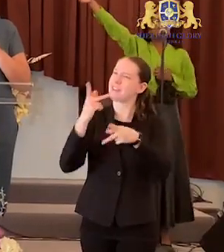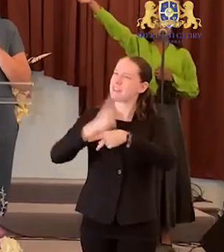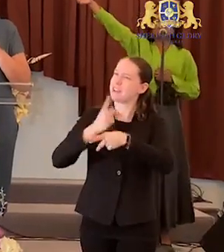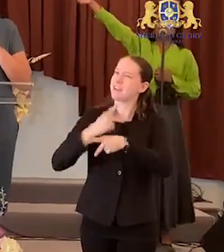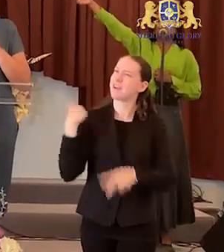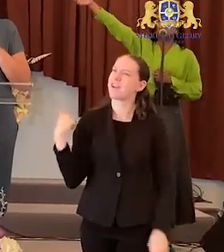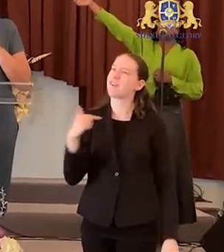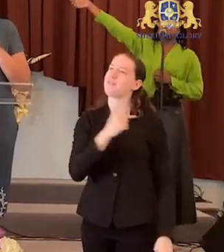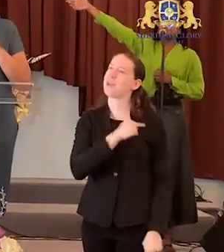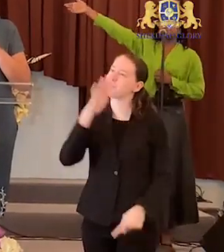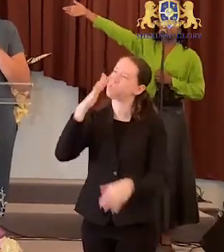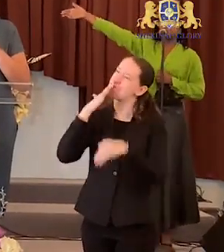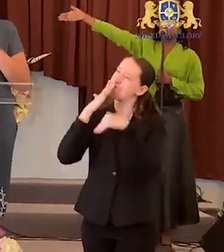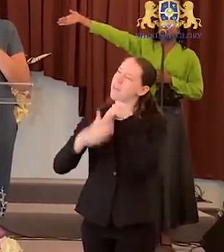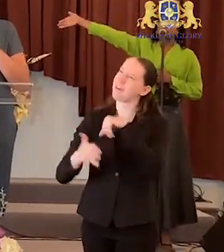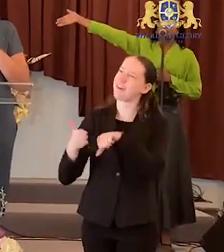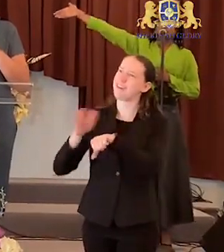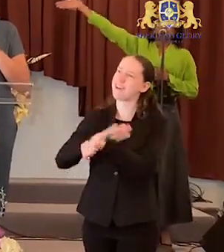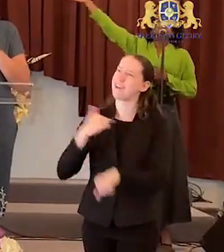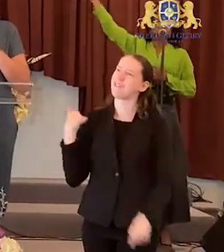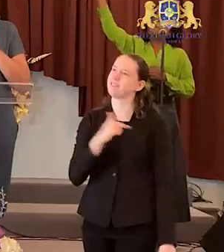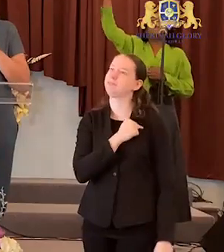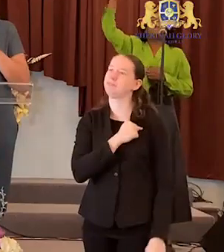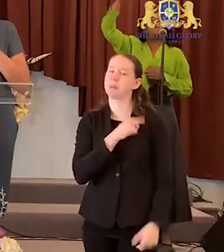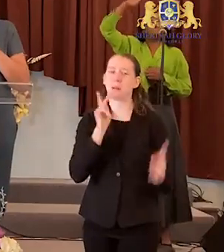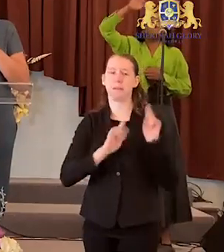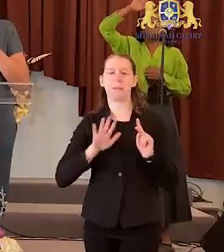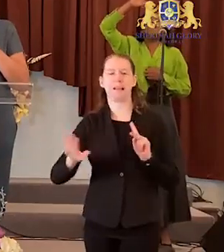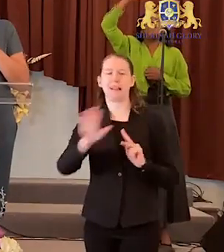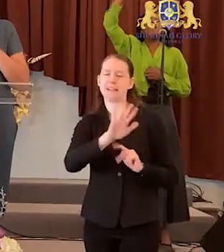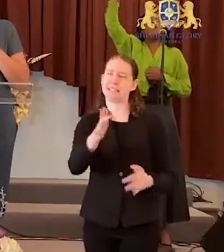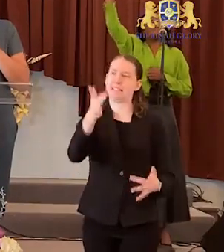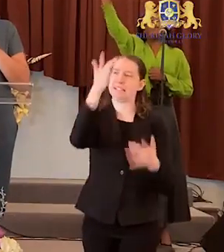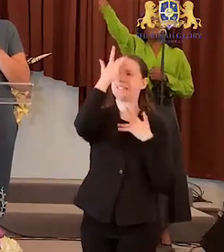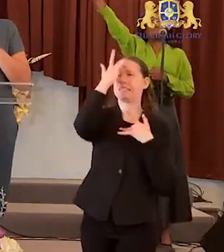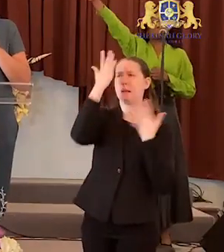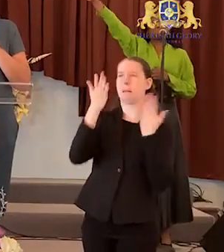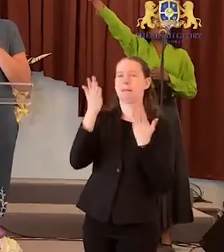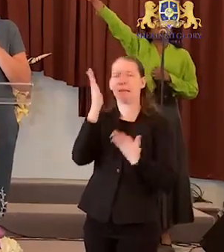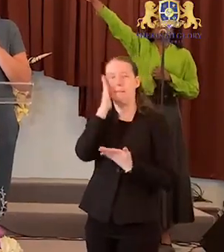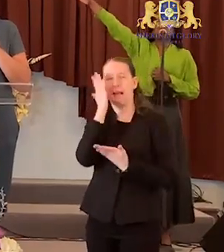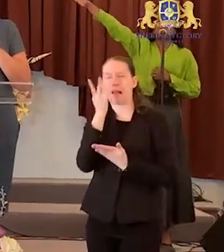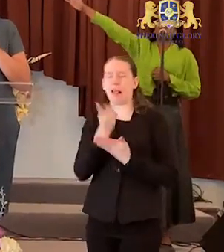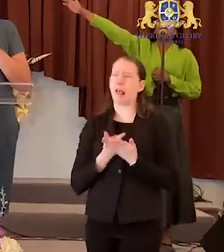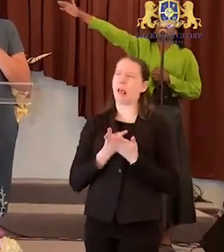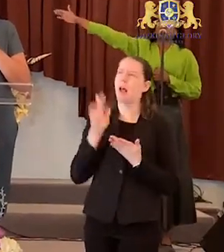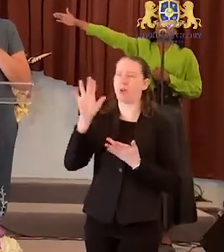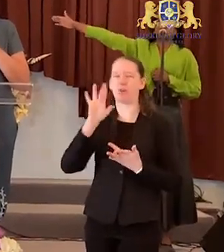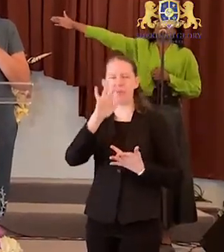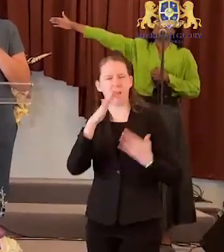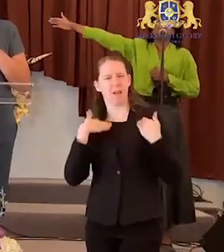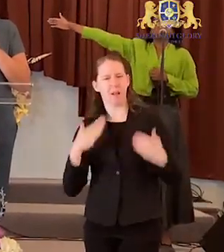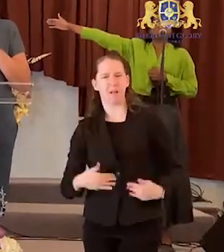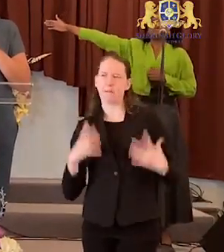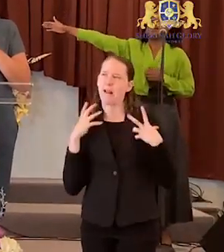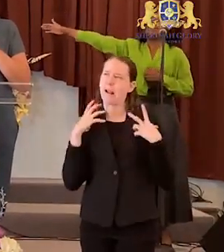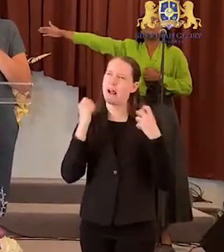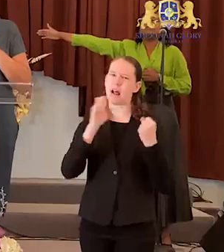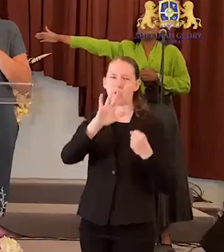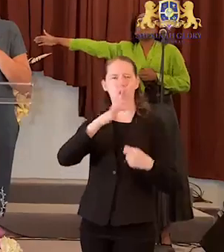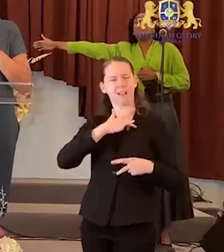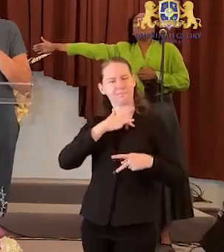blood, oh God. God, continue to touch those that are sick, oh God, in bed, oh God. Touch their hearts, oh God. Meet them